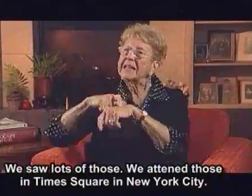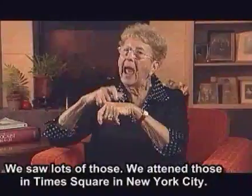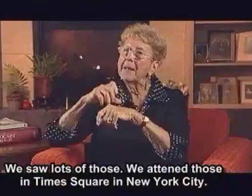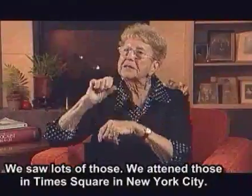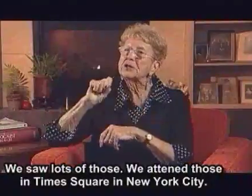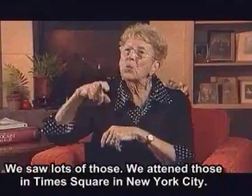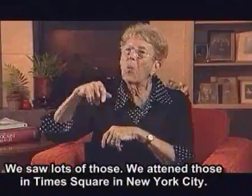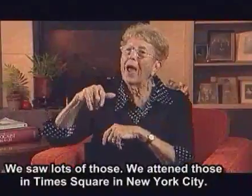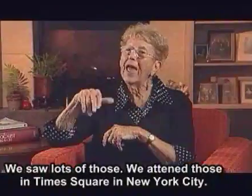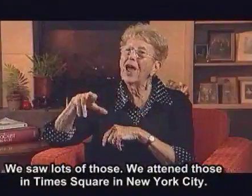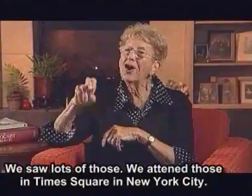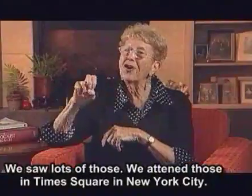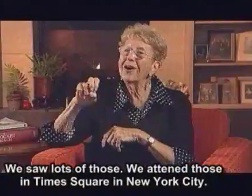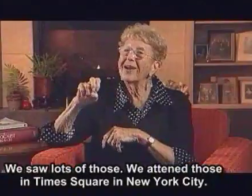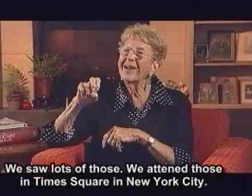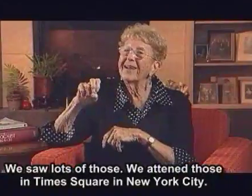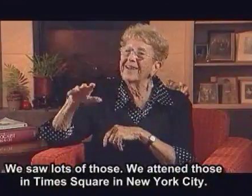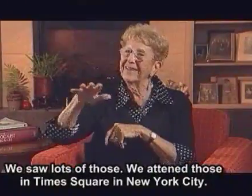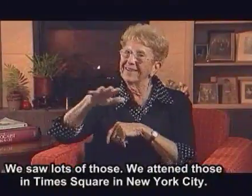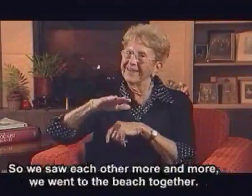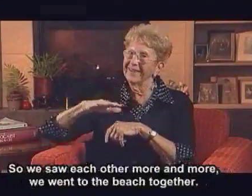We attended those in Times Square in New York City.